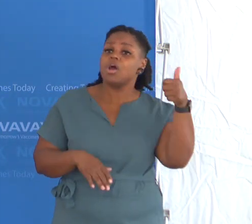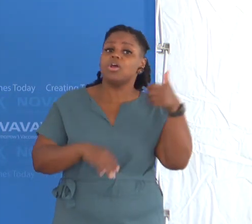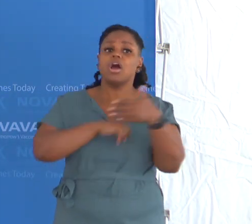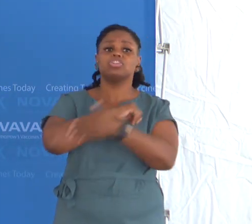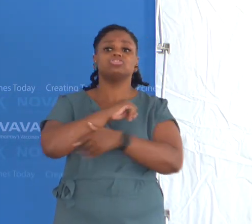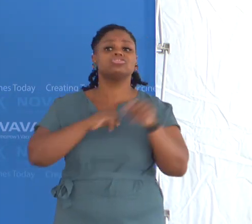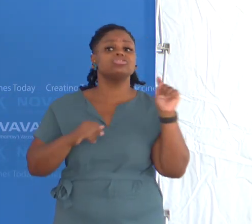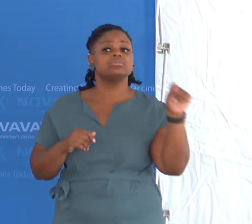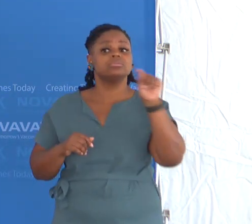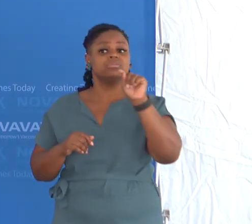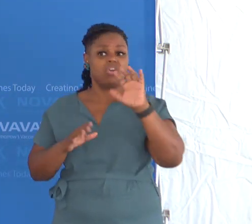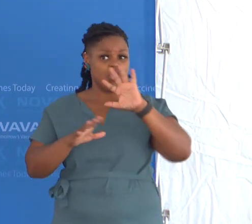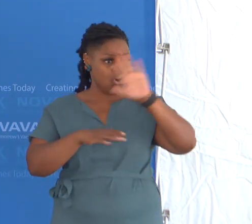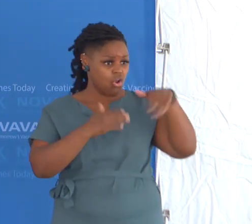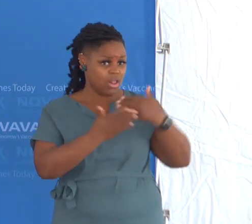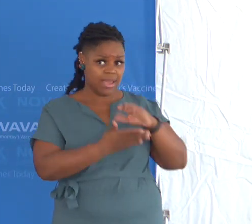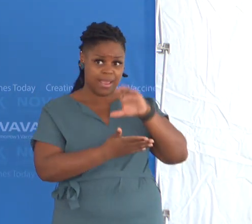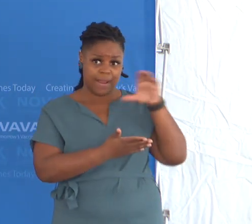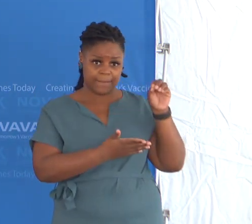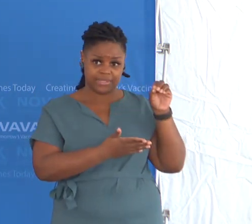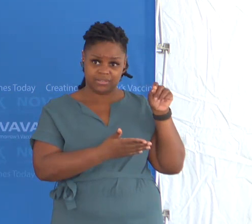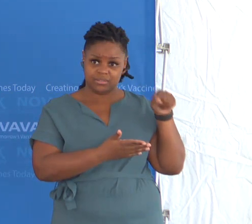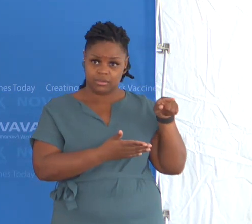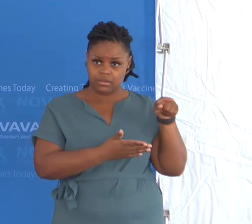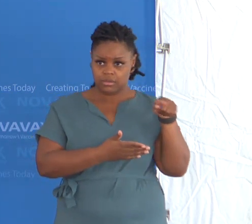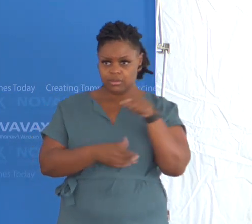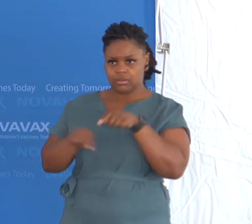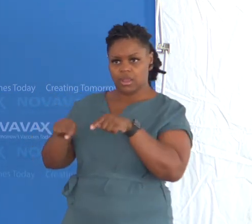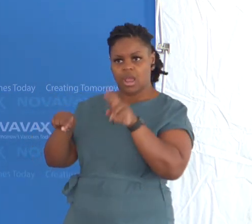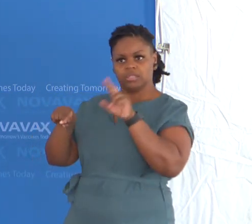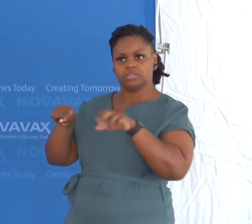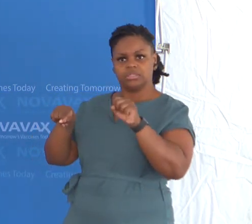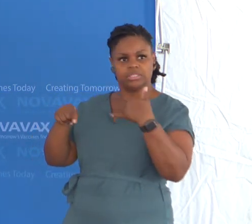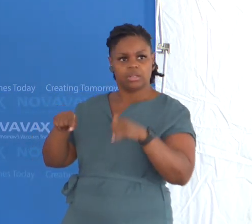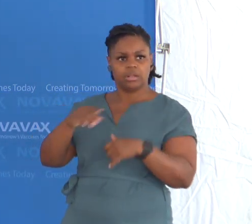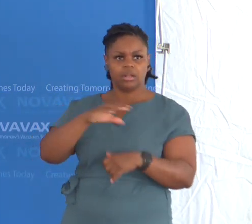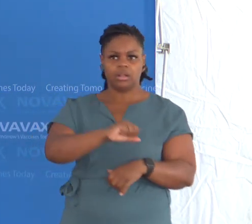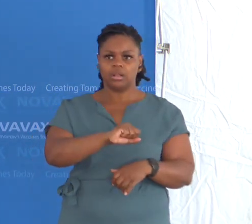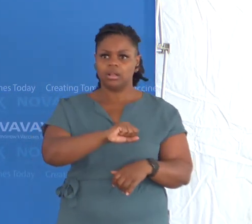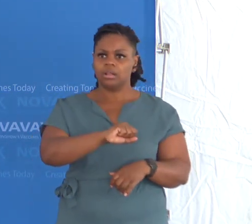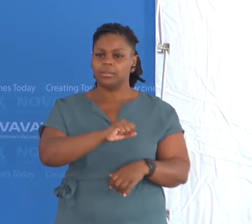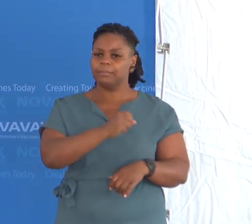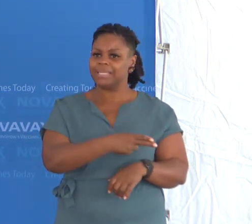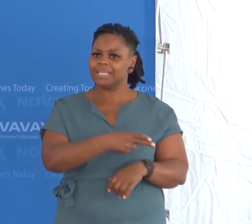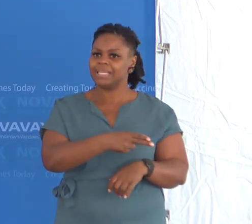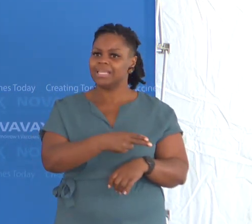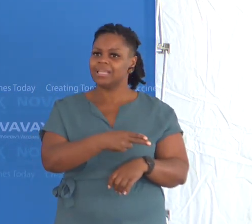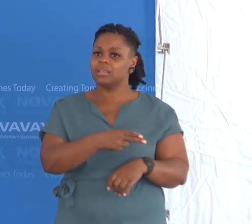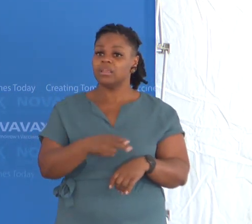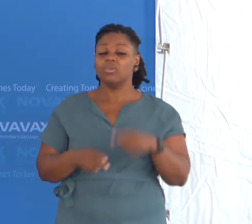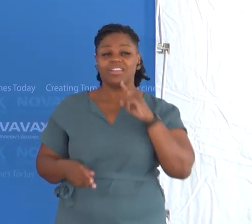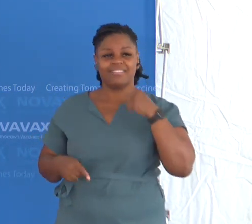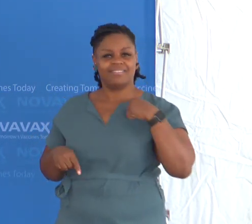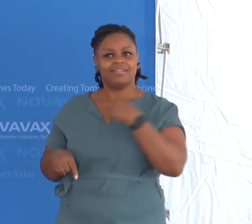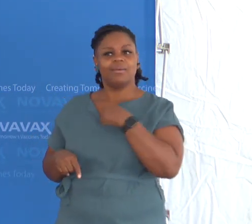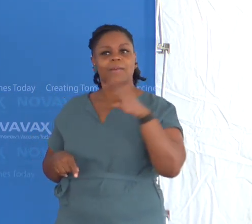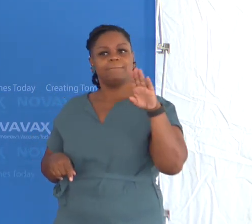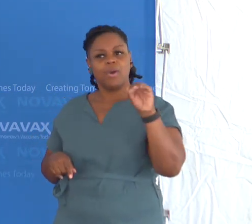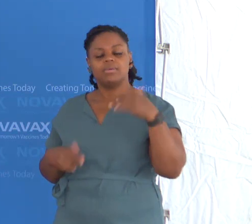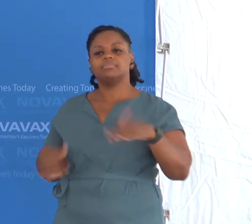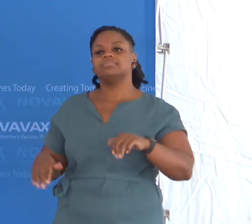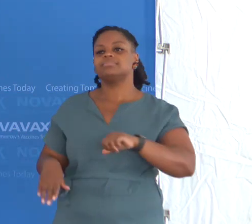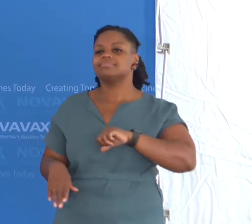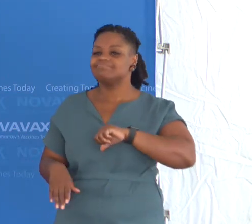get us back on the right foot after COVID. So we at the Biotechnology Innovation Organization couldn't be prouder of how